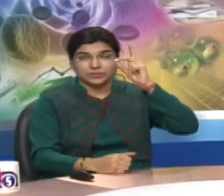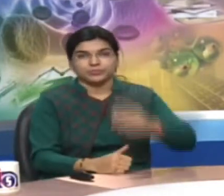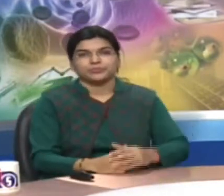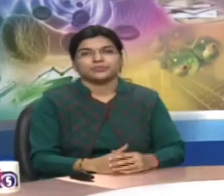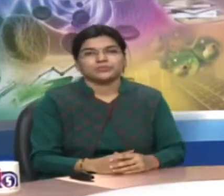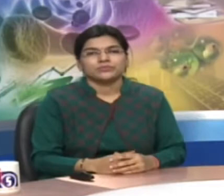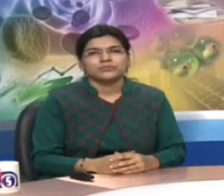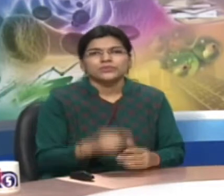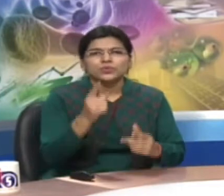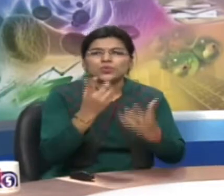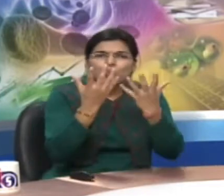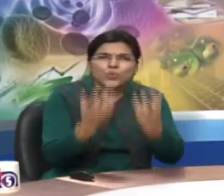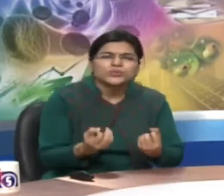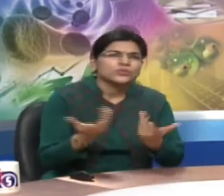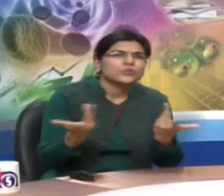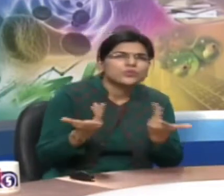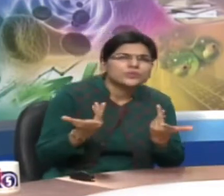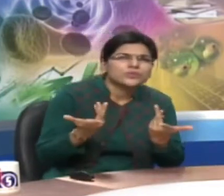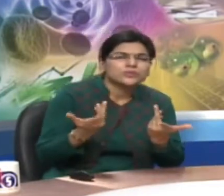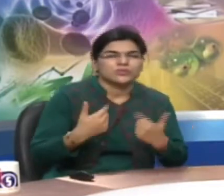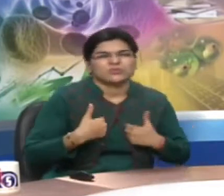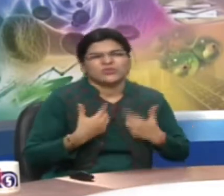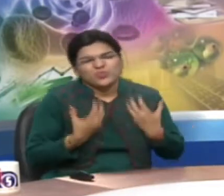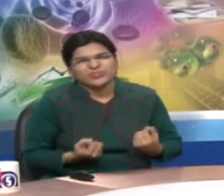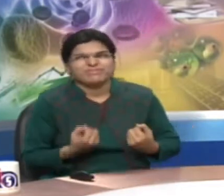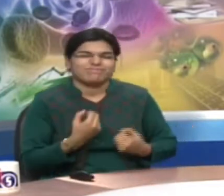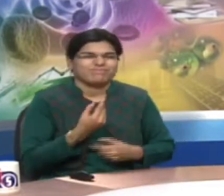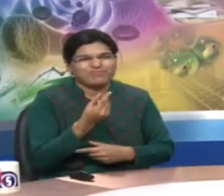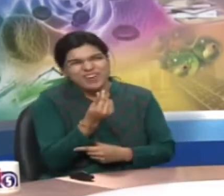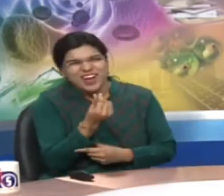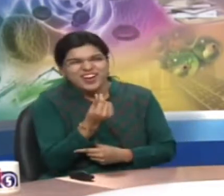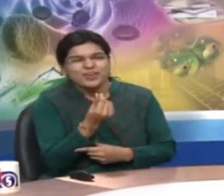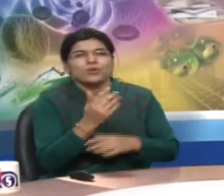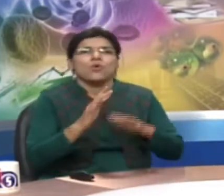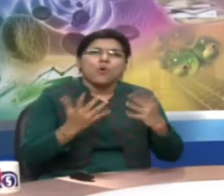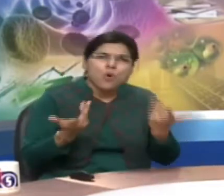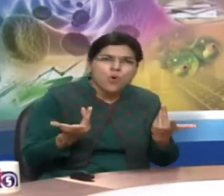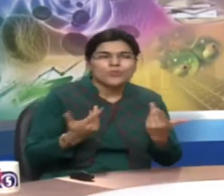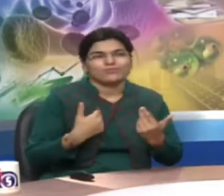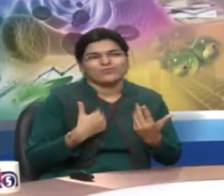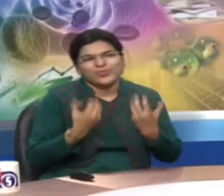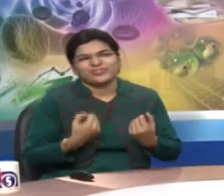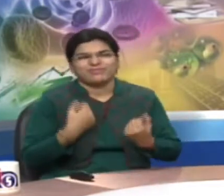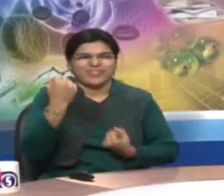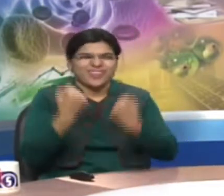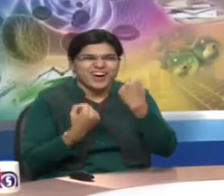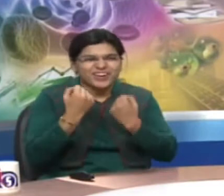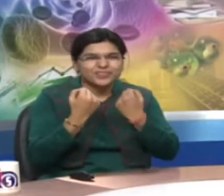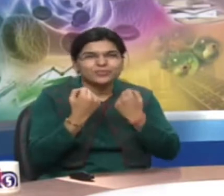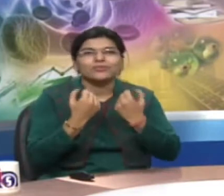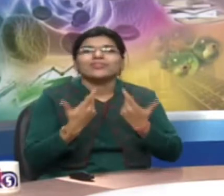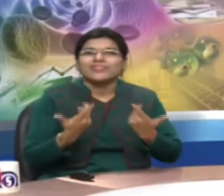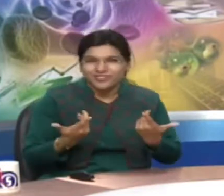Second question is, what do you want? I want money, I want a car.